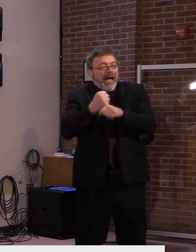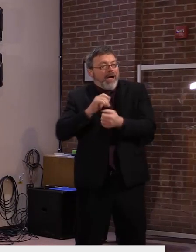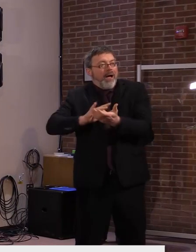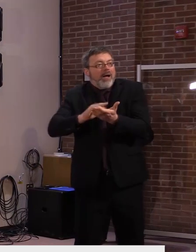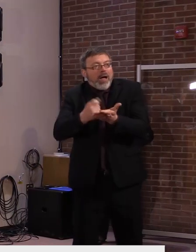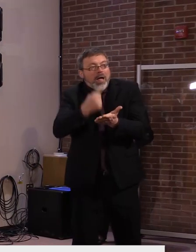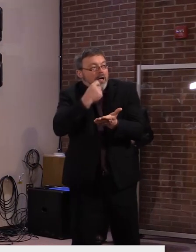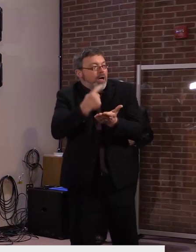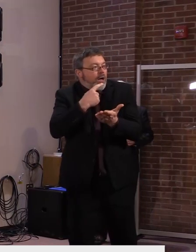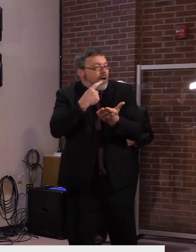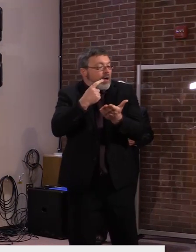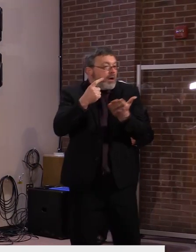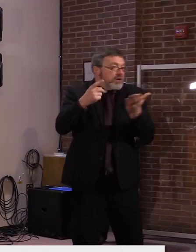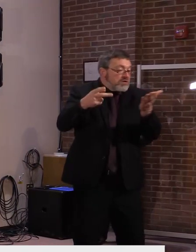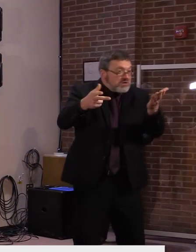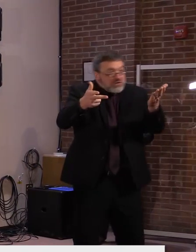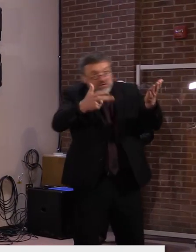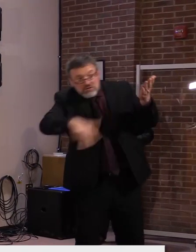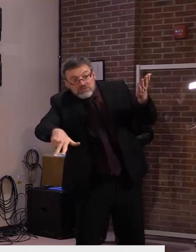of weeks.